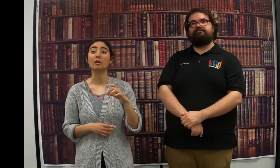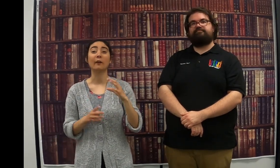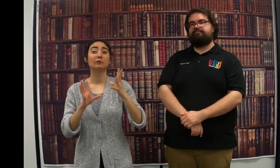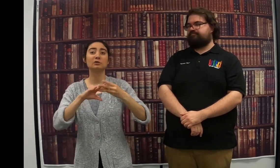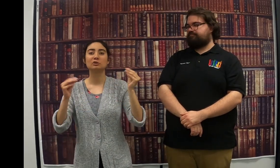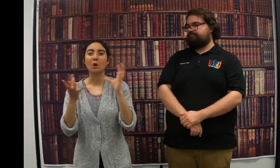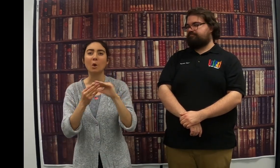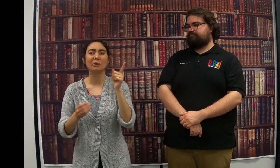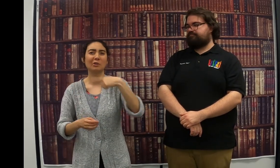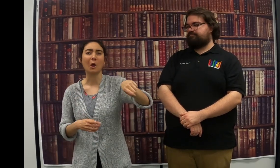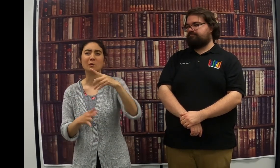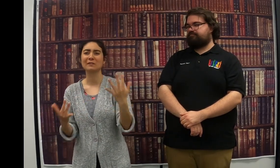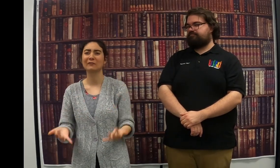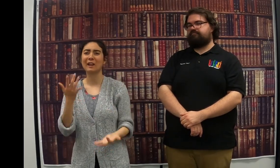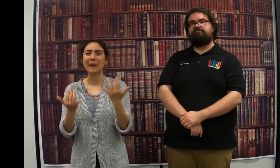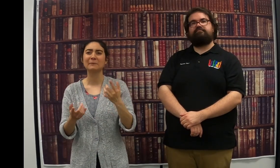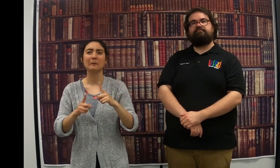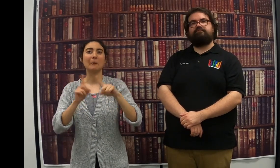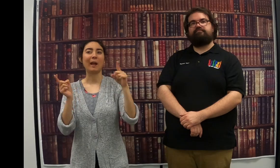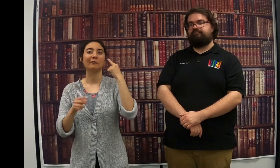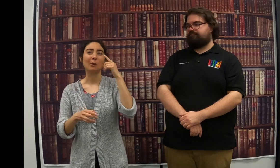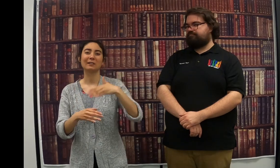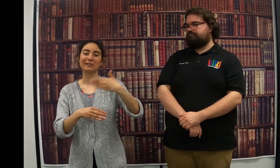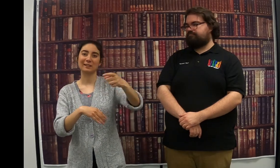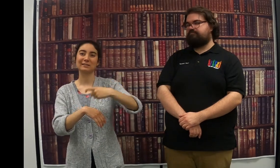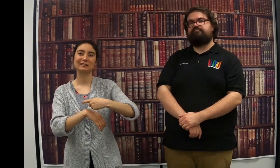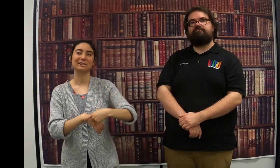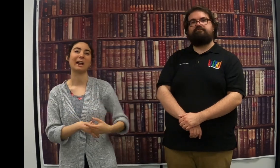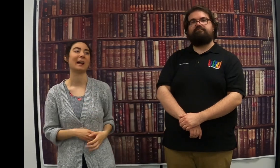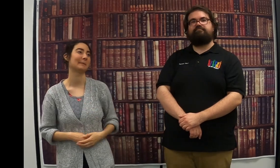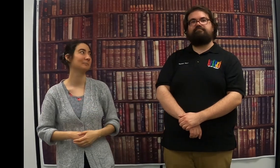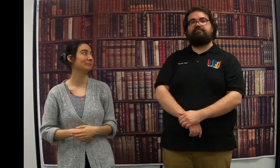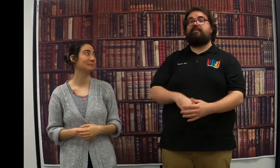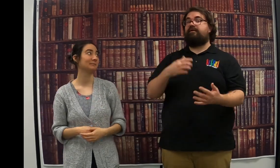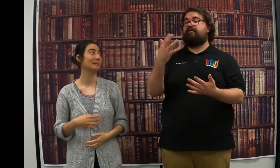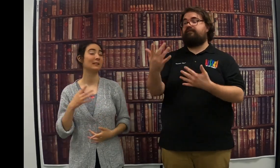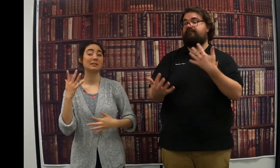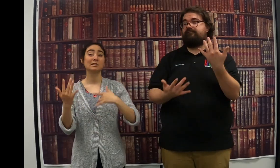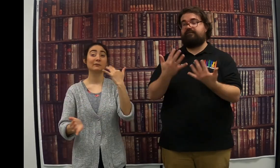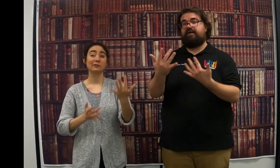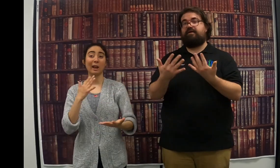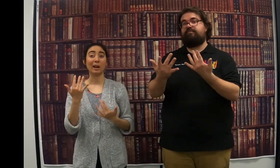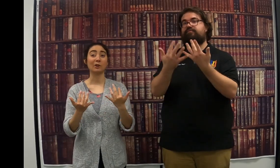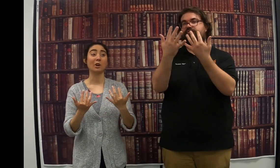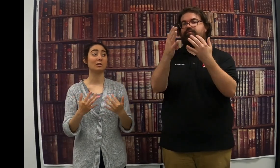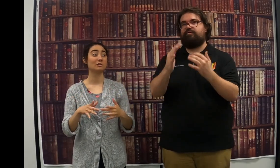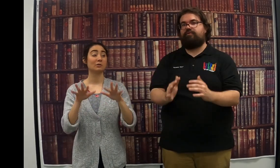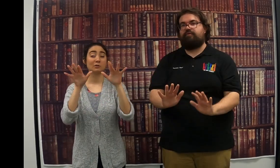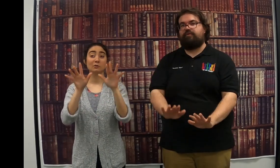but for next time. The fire burns low, with stories ever